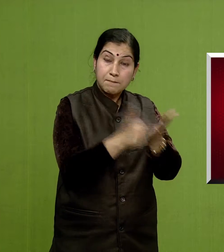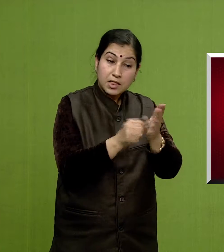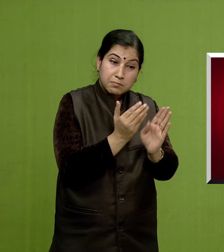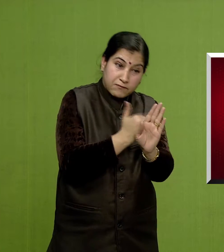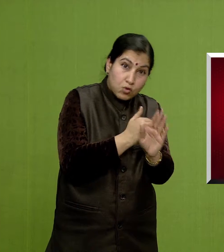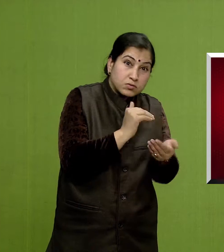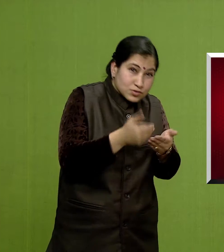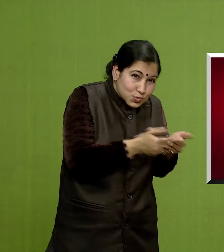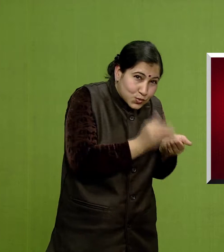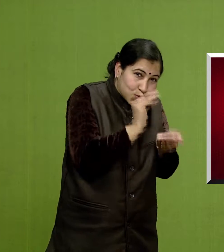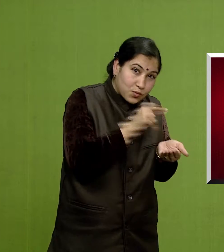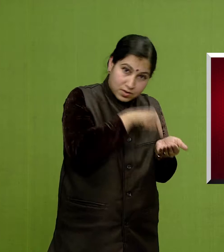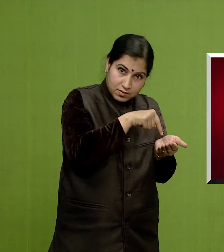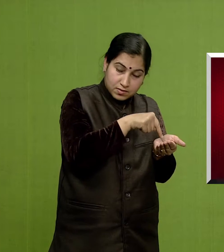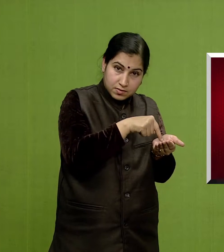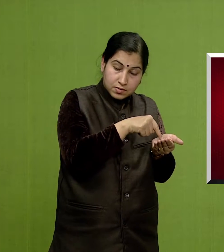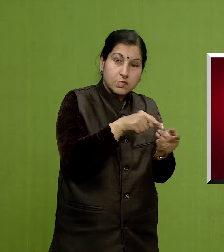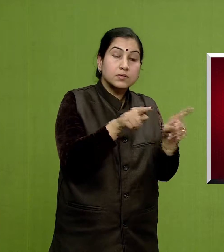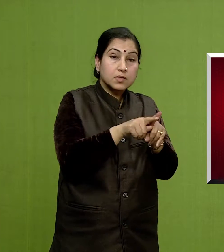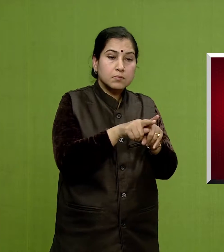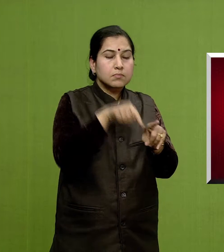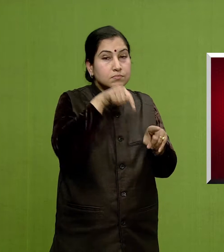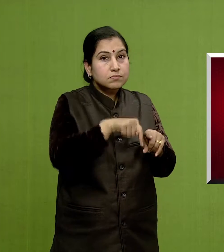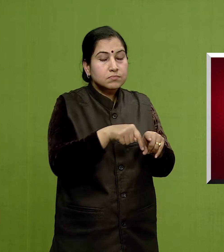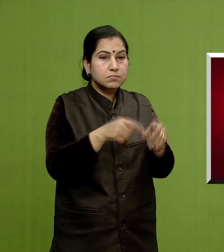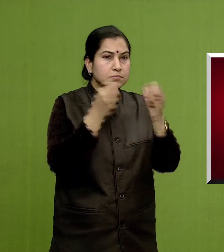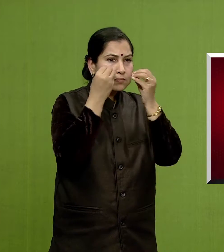age and was shown a rattle,